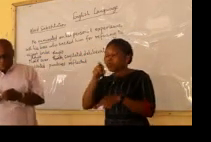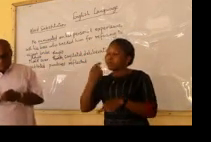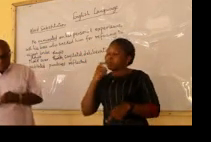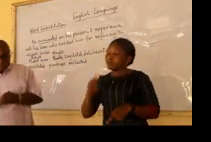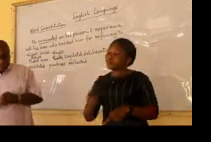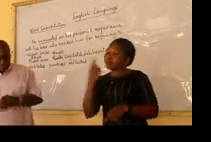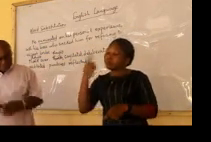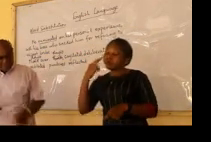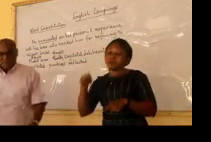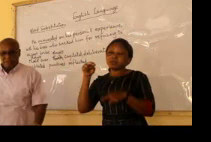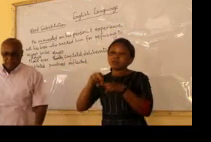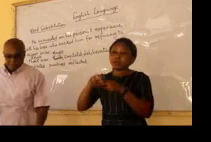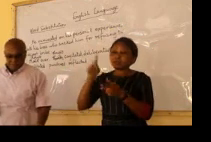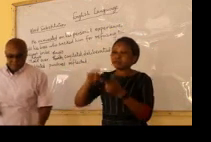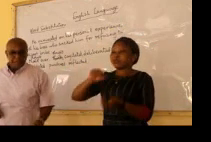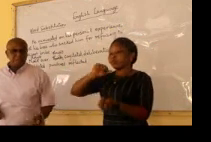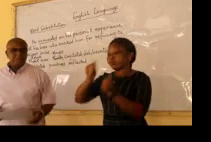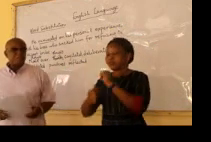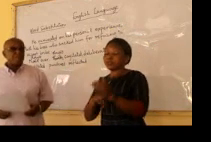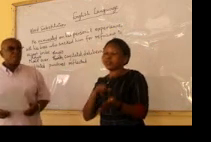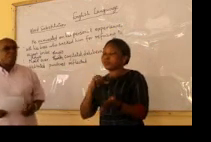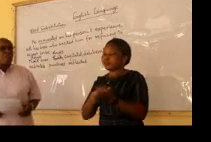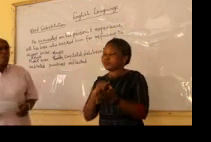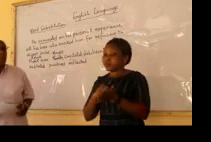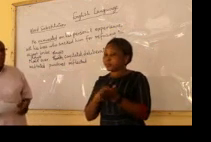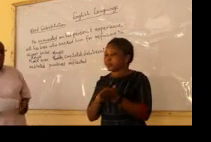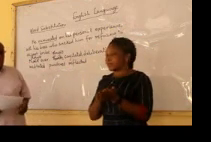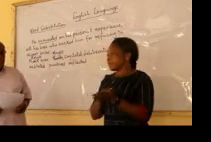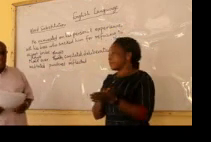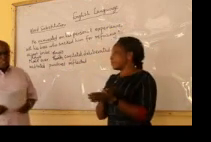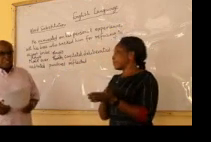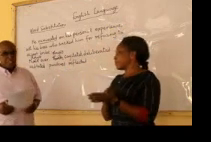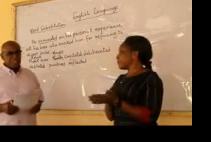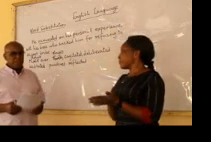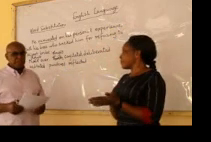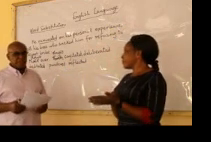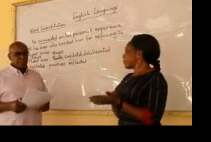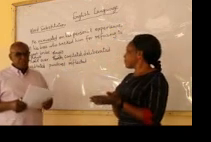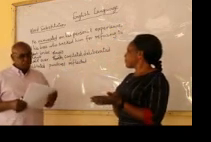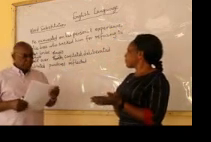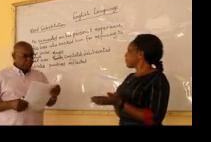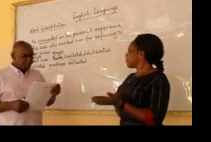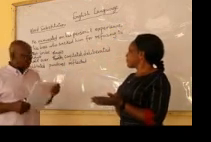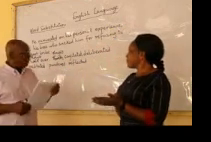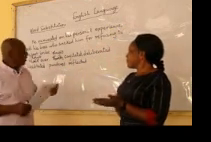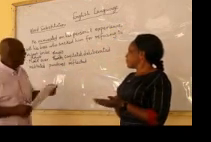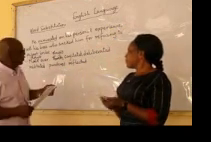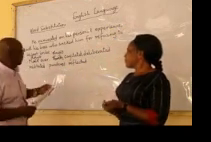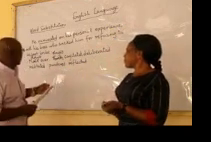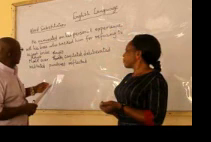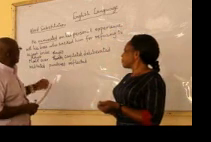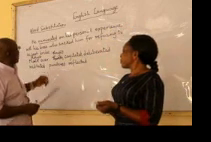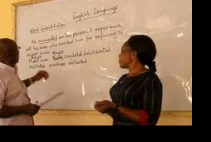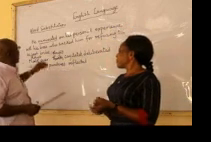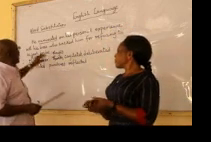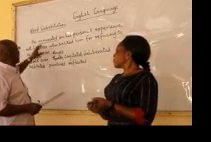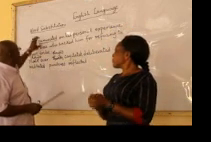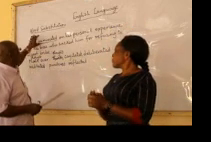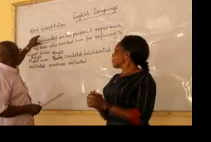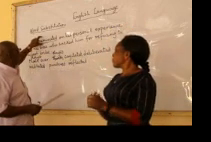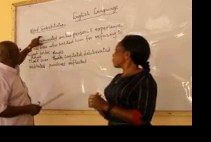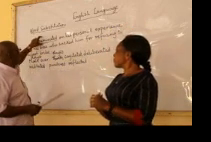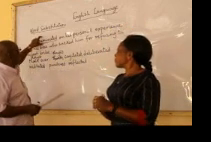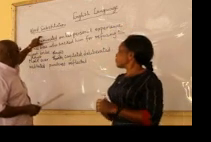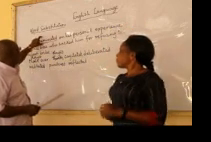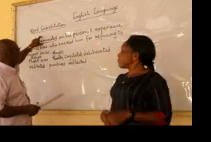an adverb, verb phrase, or an adjective to replace. So,